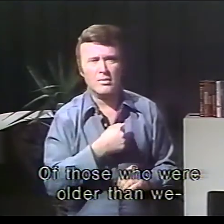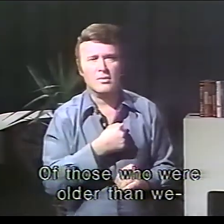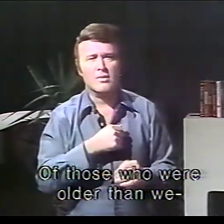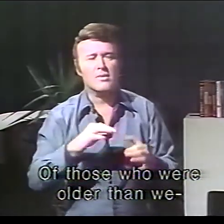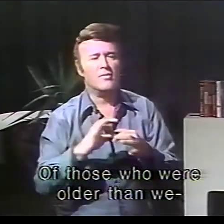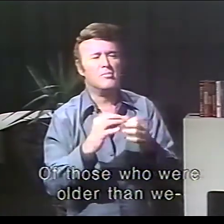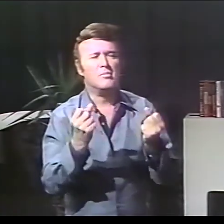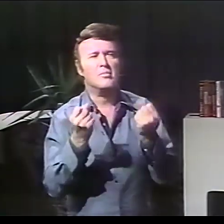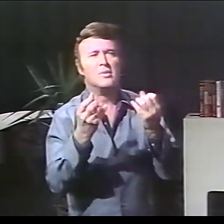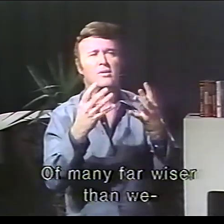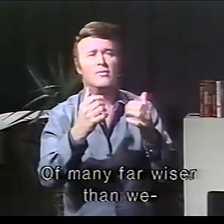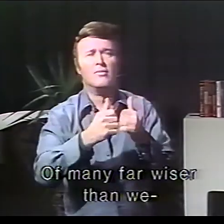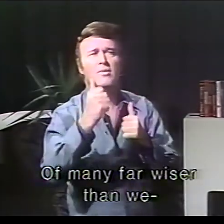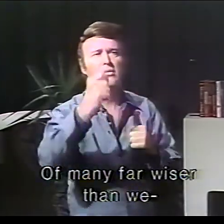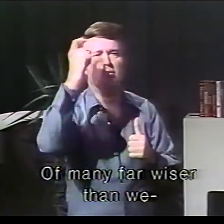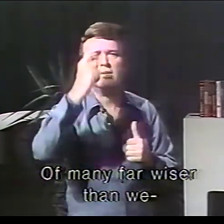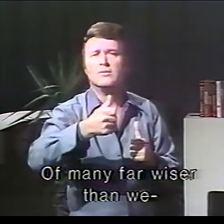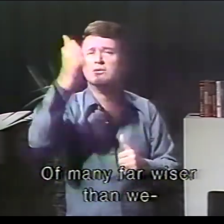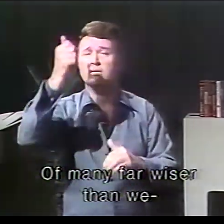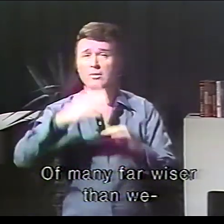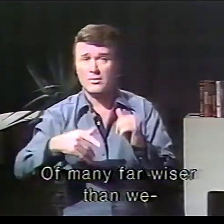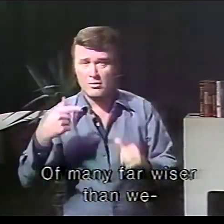we, and many far wiser than we.